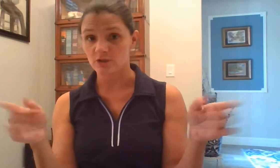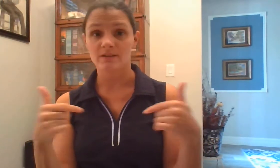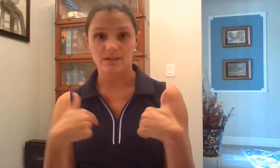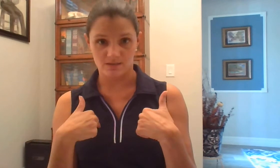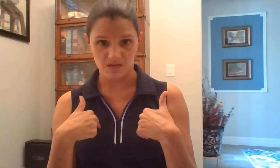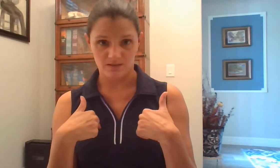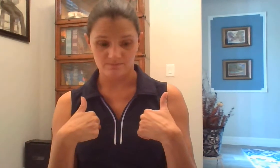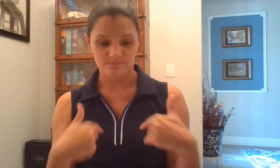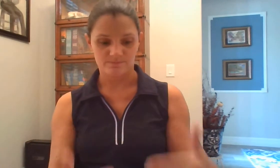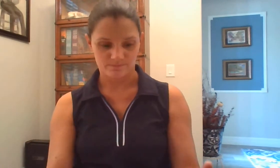and me